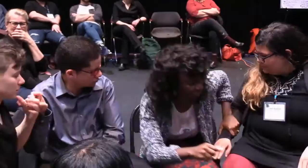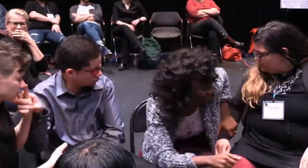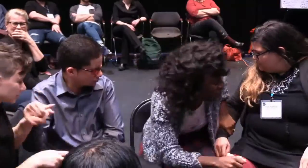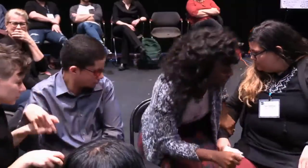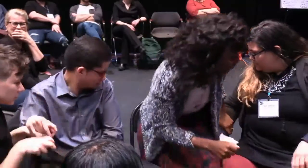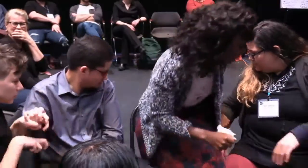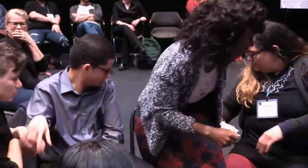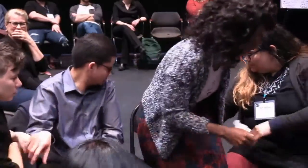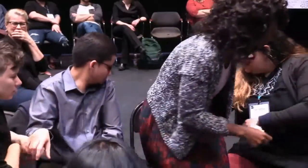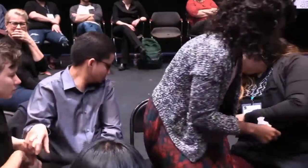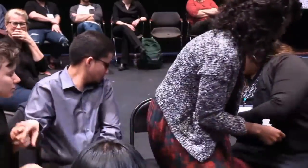Okay.